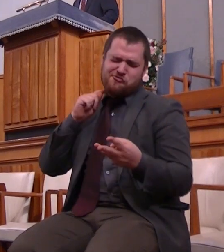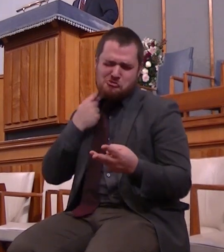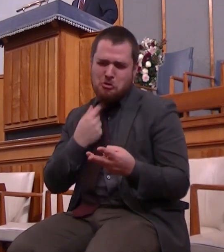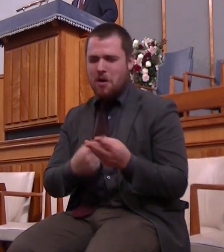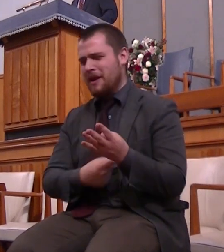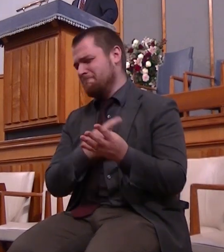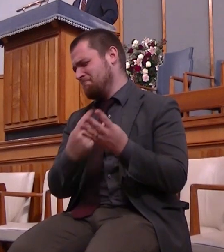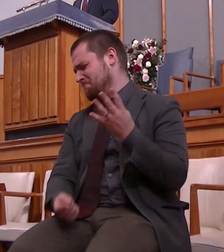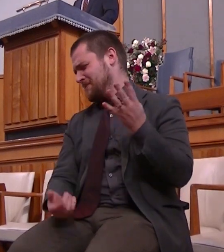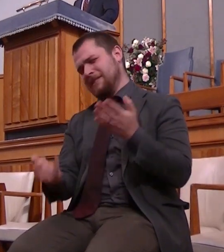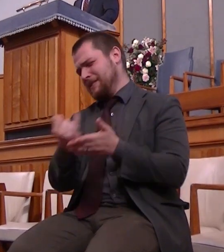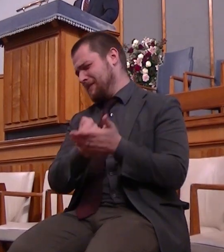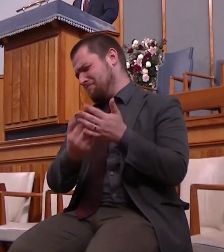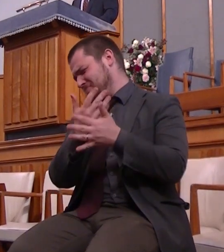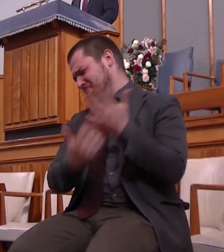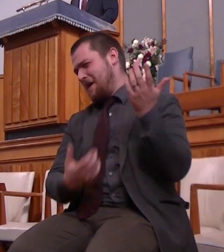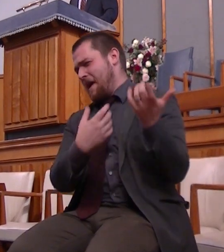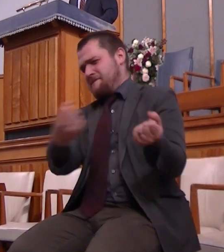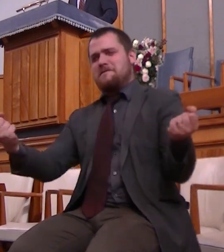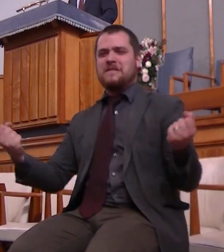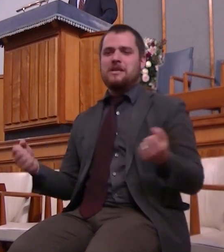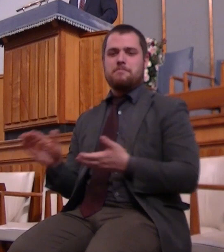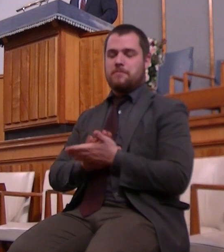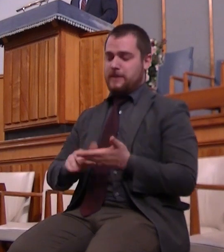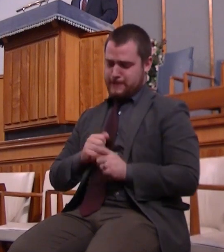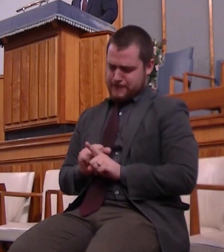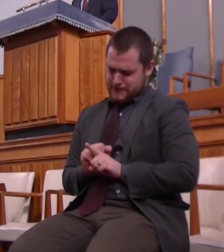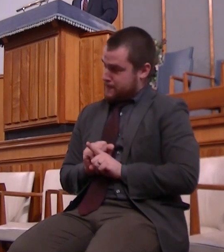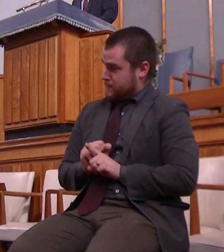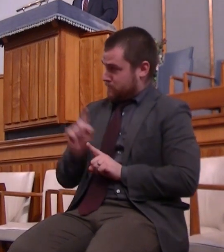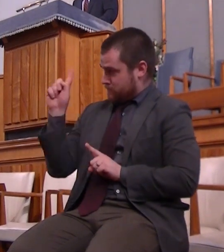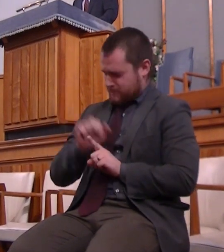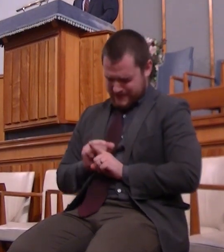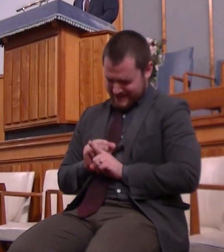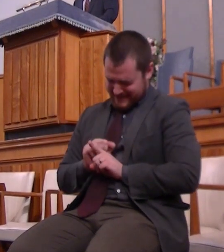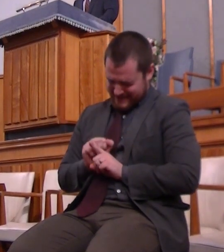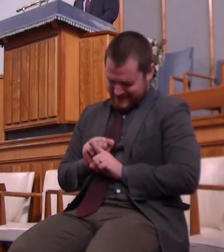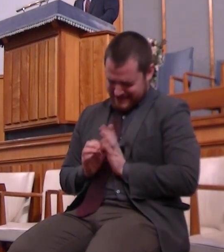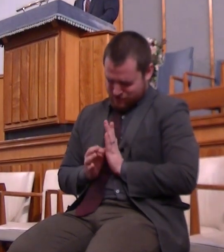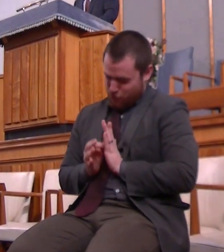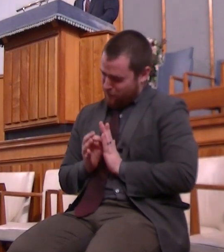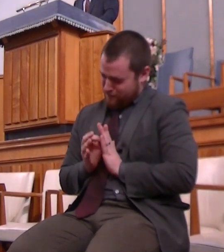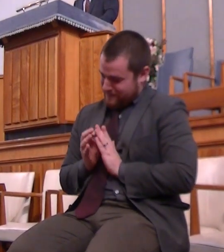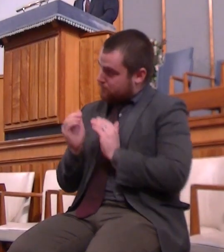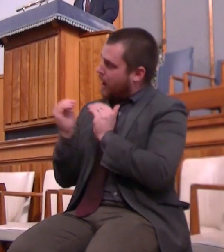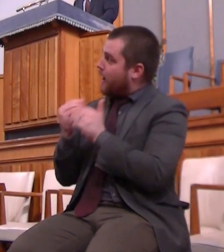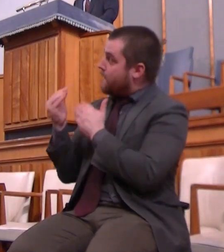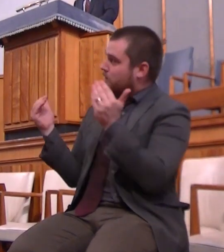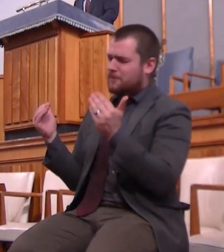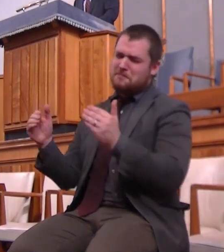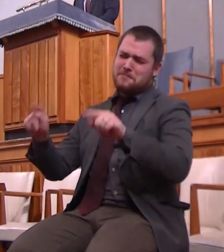whatever is our master sin, we could never make our own way to heaven. God knew that in his perfect